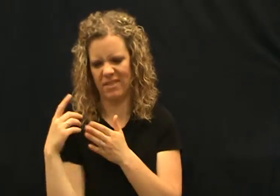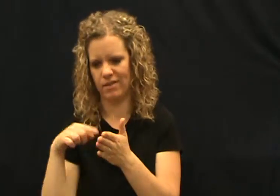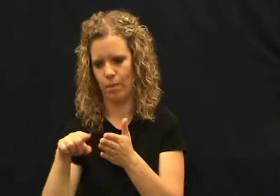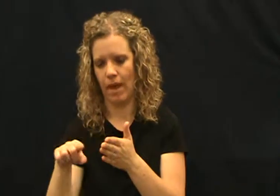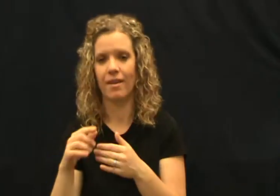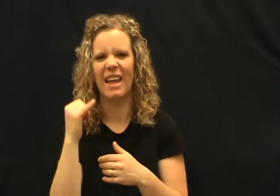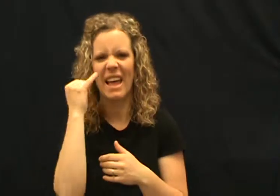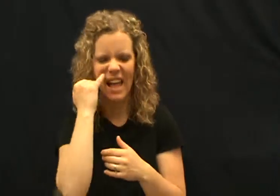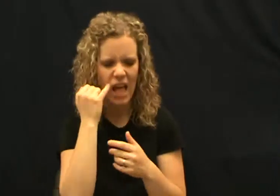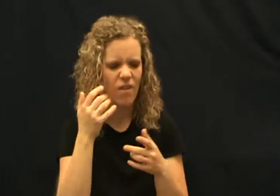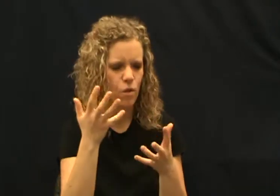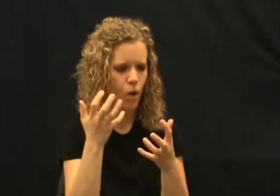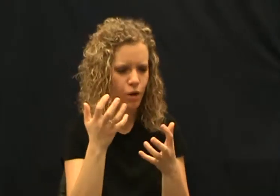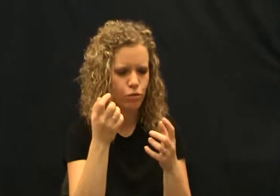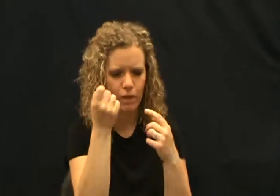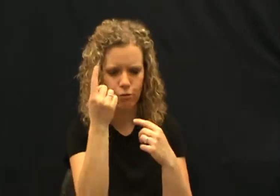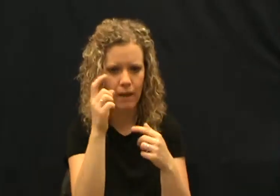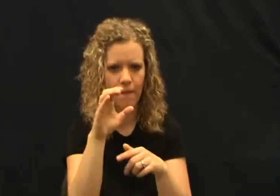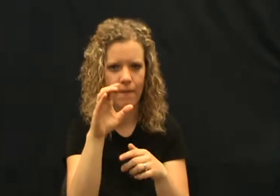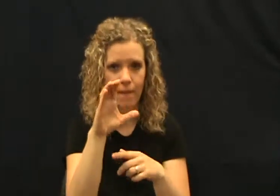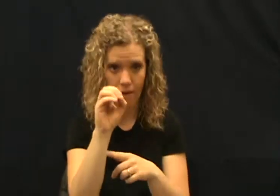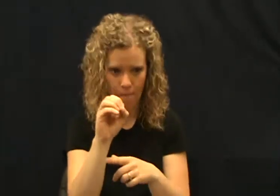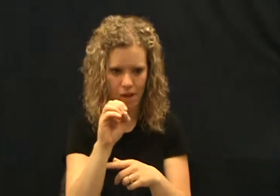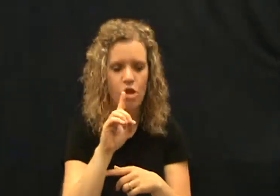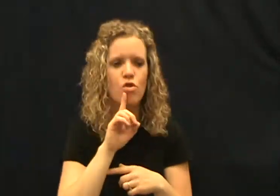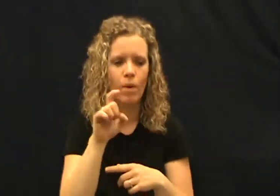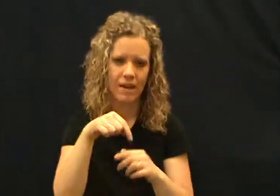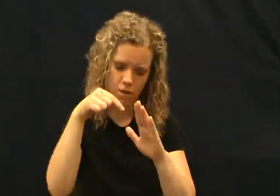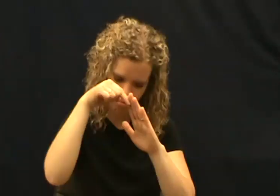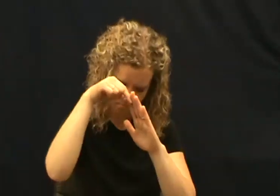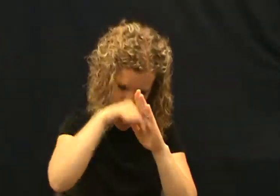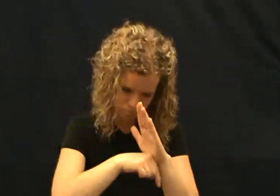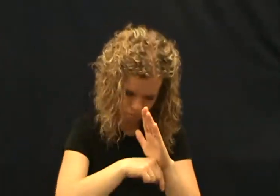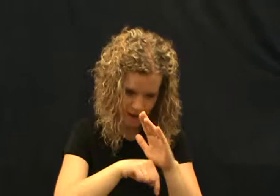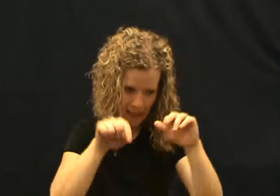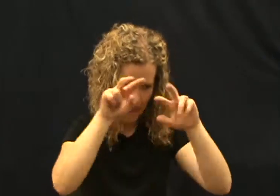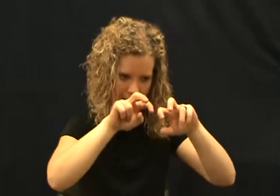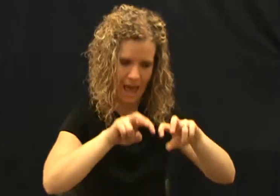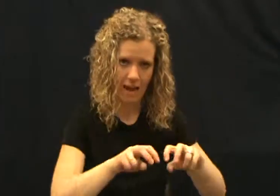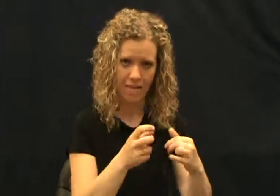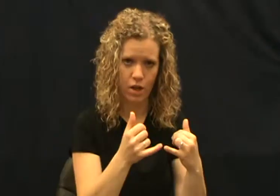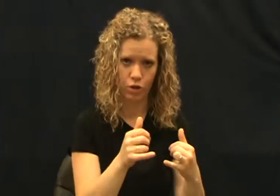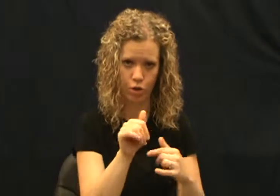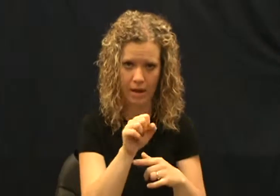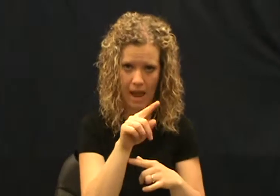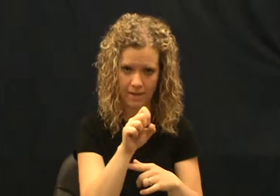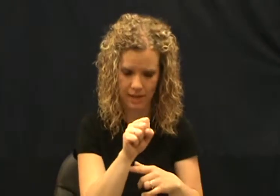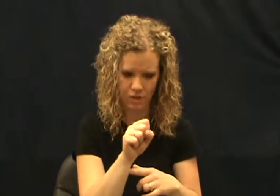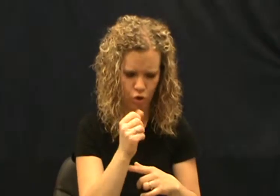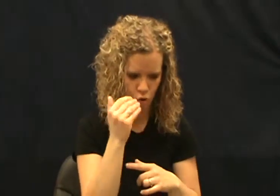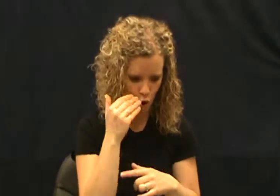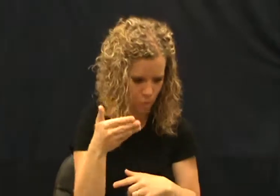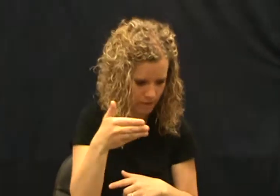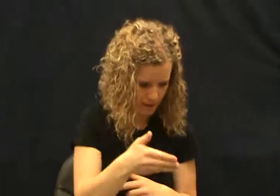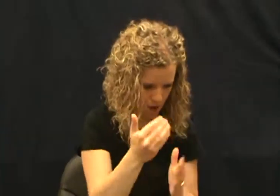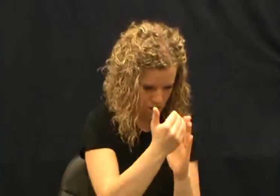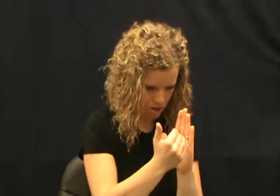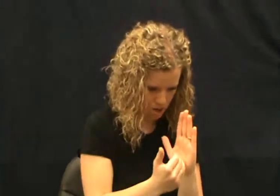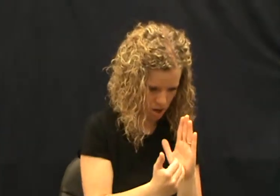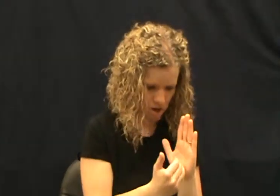also want to take a further step to take a look at those current assets, what's in there, take a look at those current liabilities and see what's